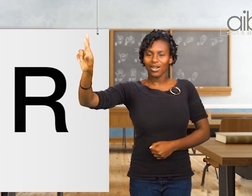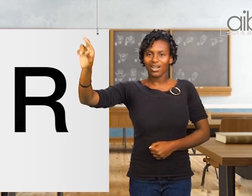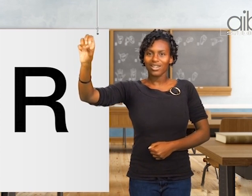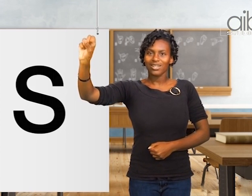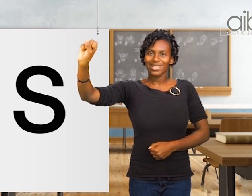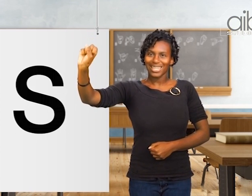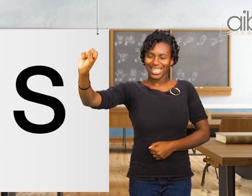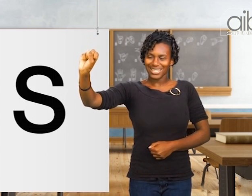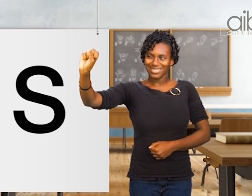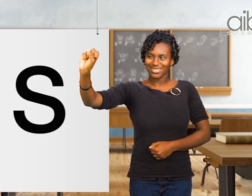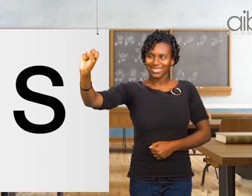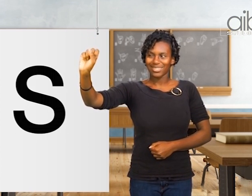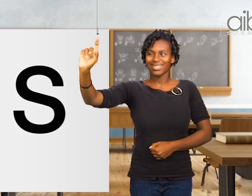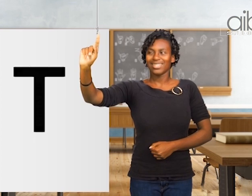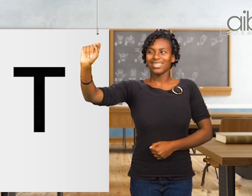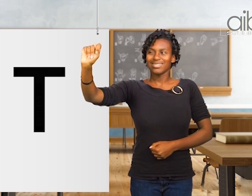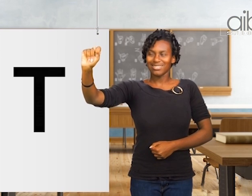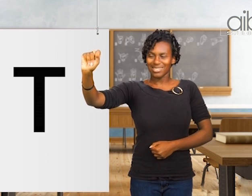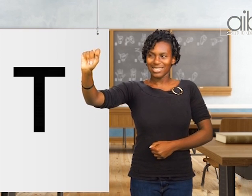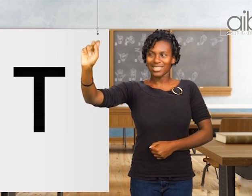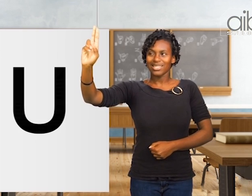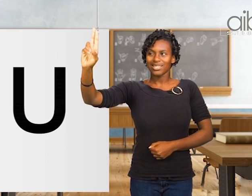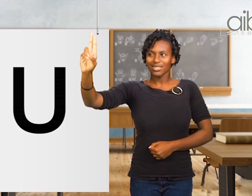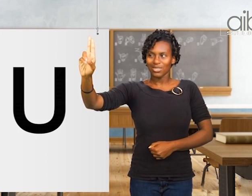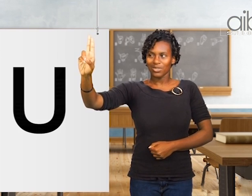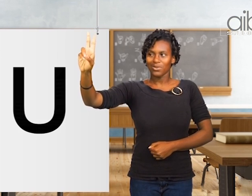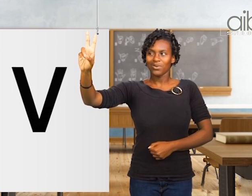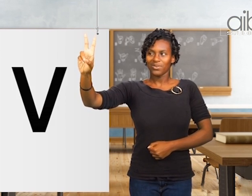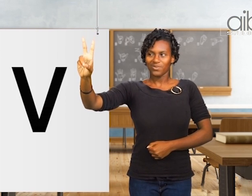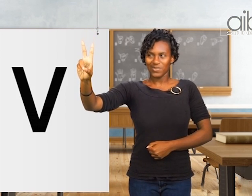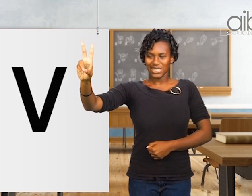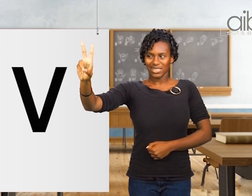R, S, T, U, V,